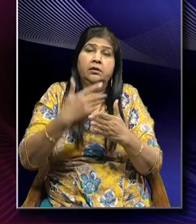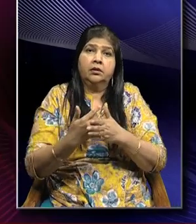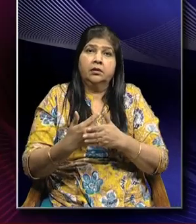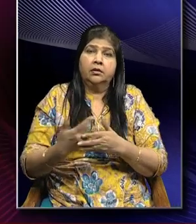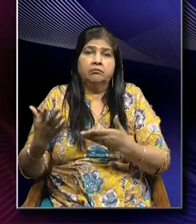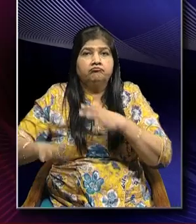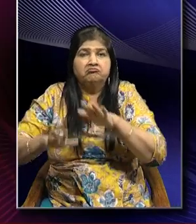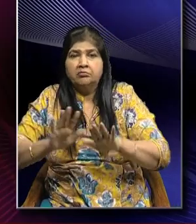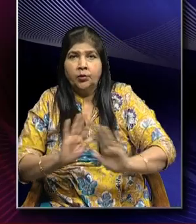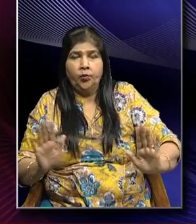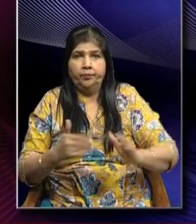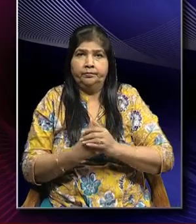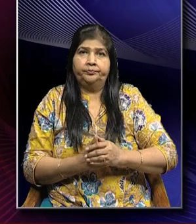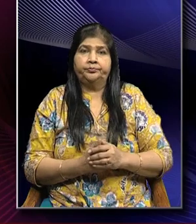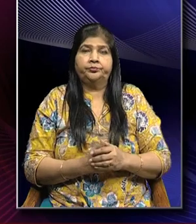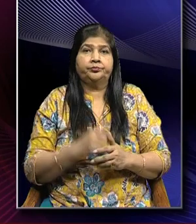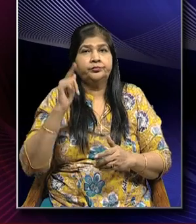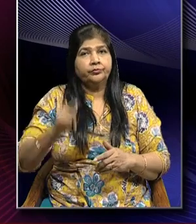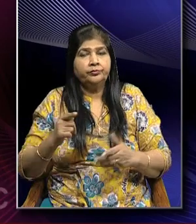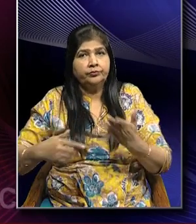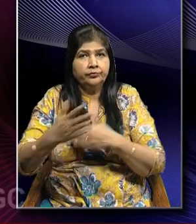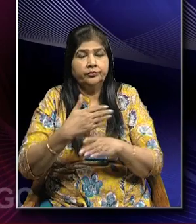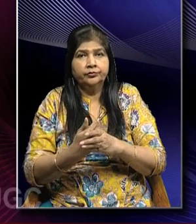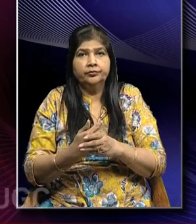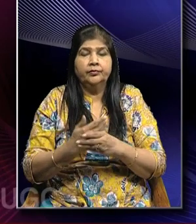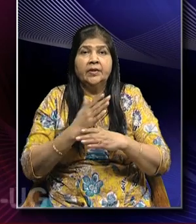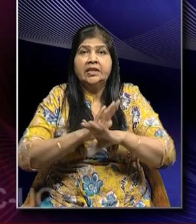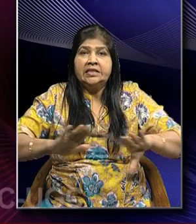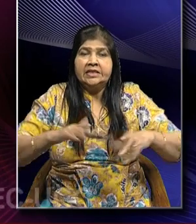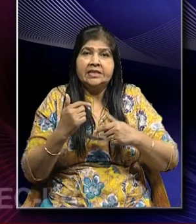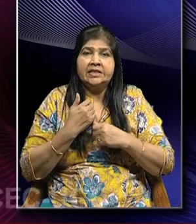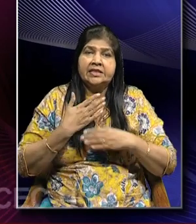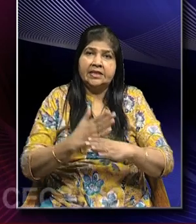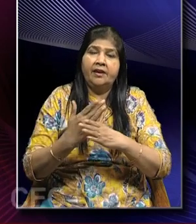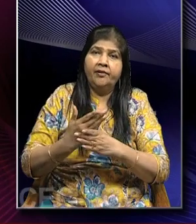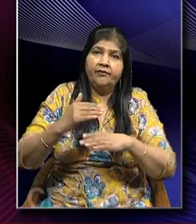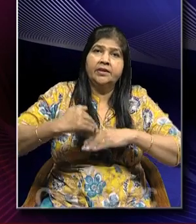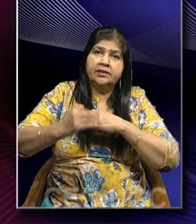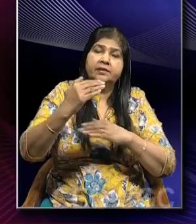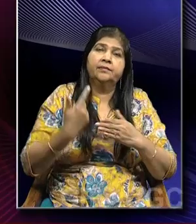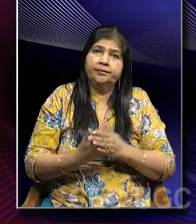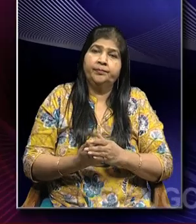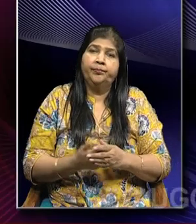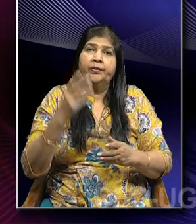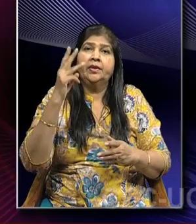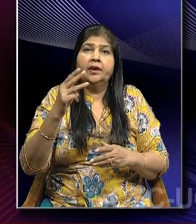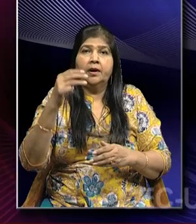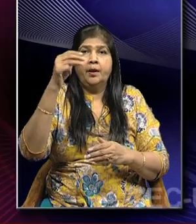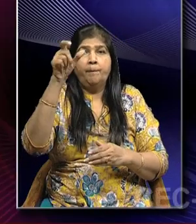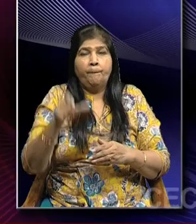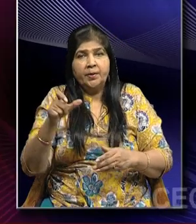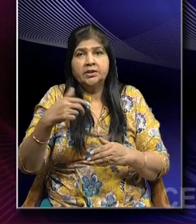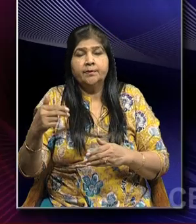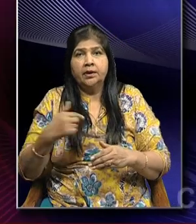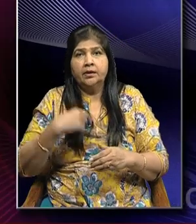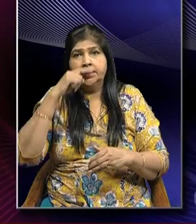being compromised. So it has to be safe and sustainable. The third principle is that you should respect and